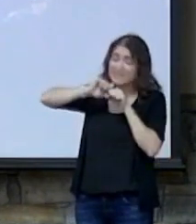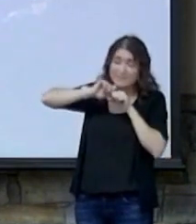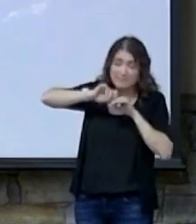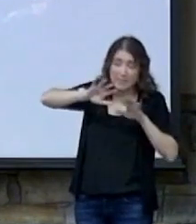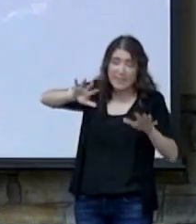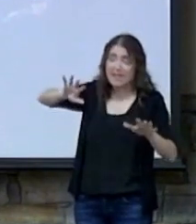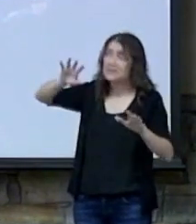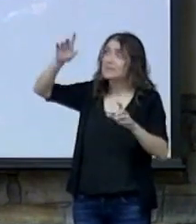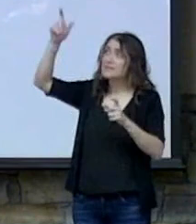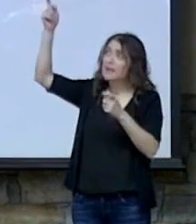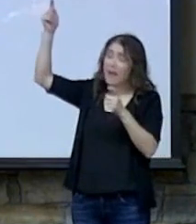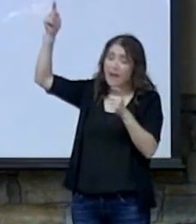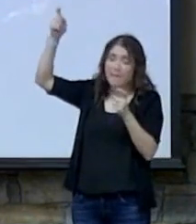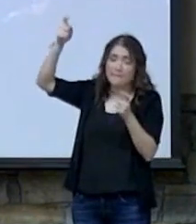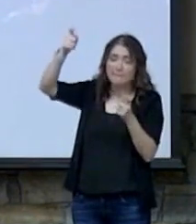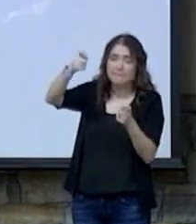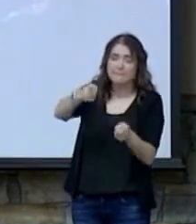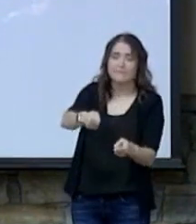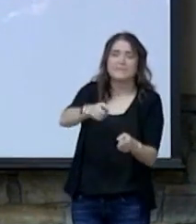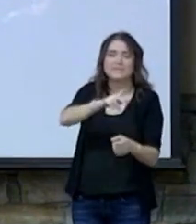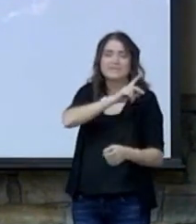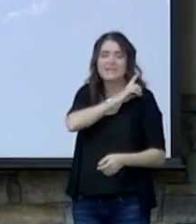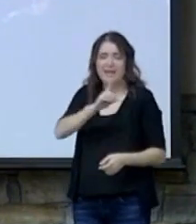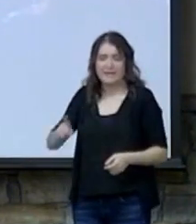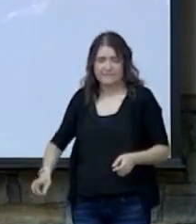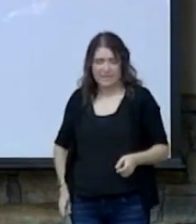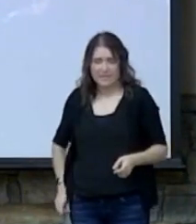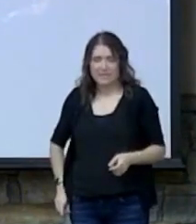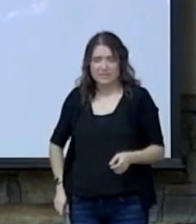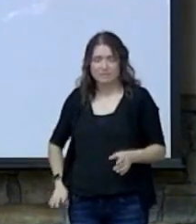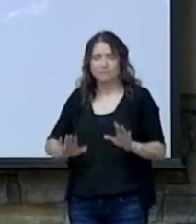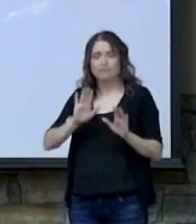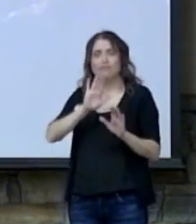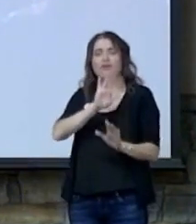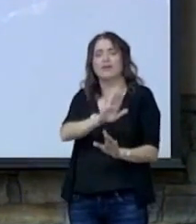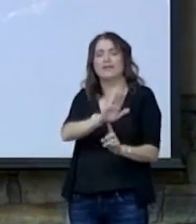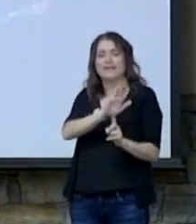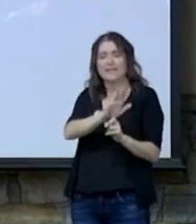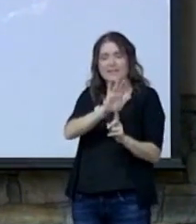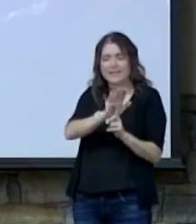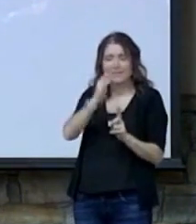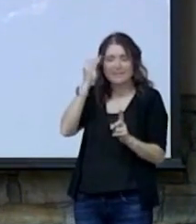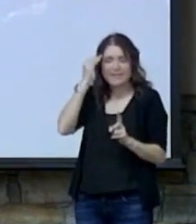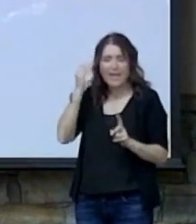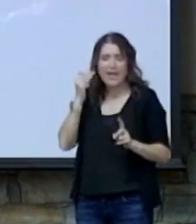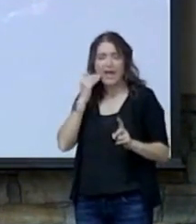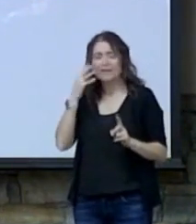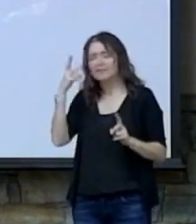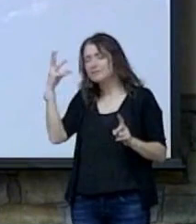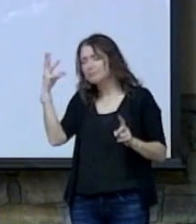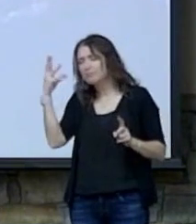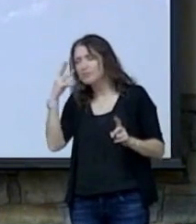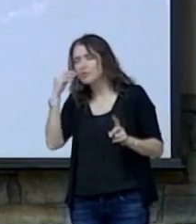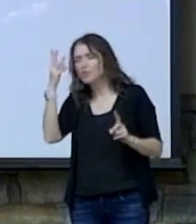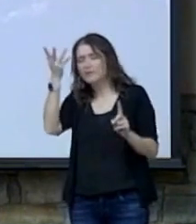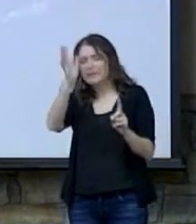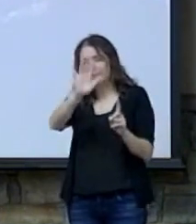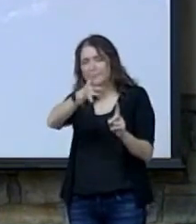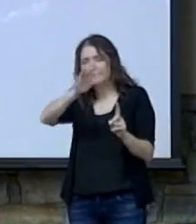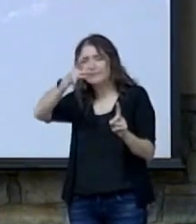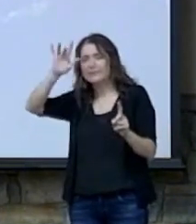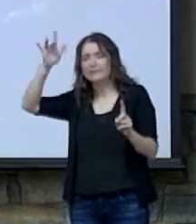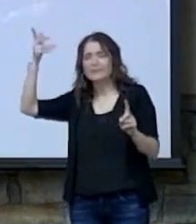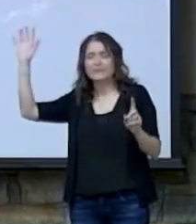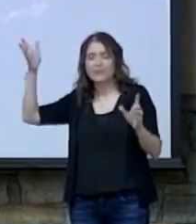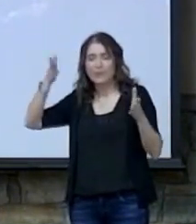coming down upon David, resting upon his head in this beautifully ornate way. But they don't just stay there.